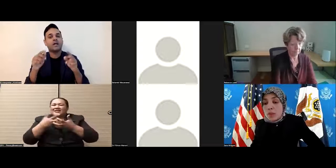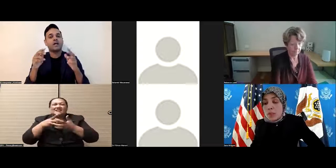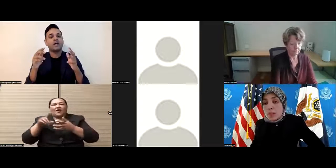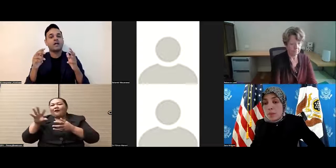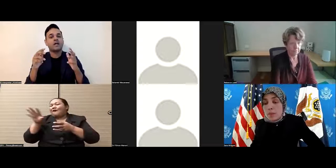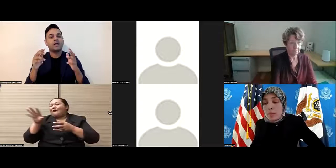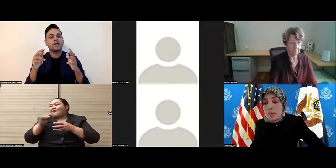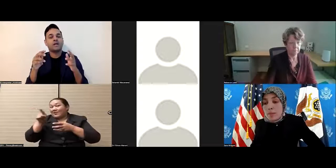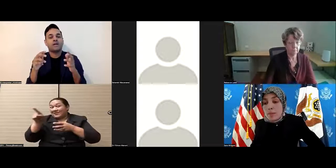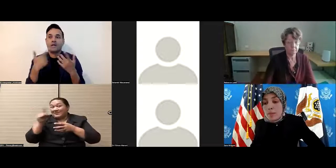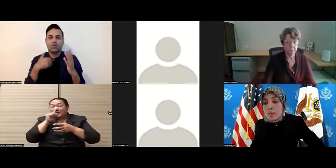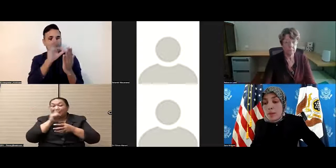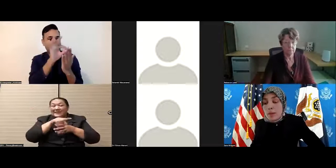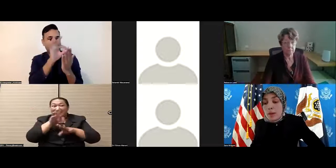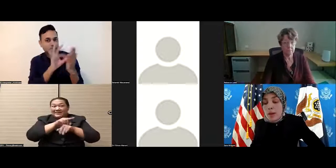initial system.